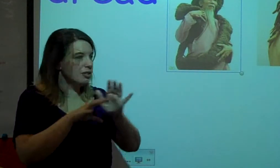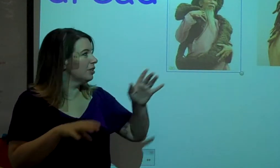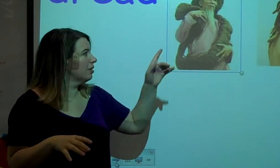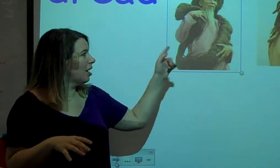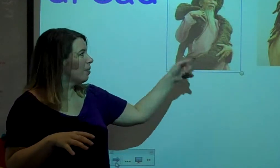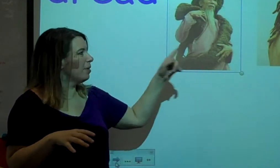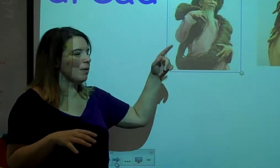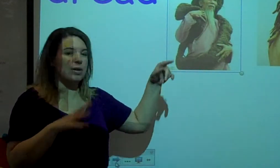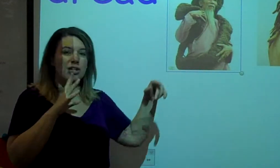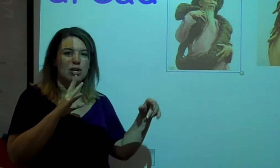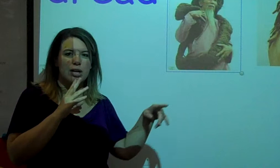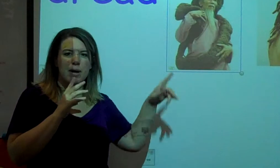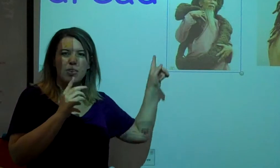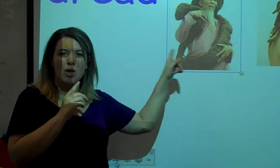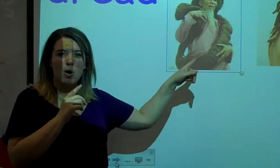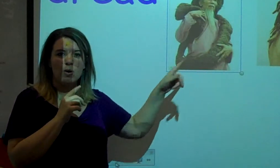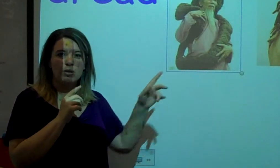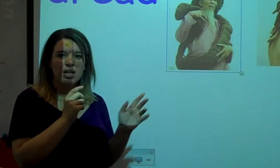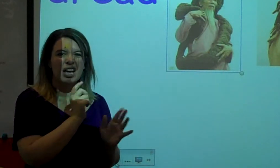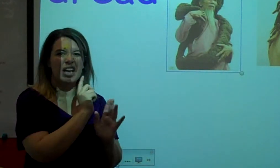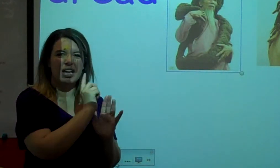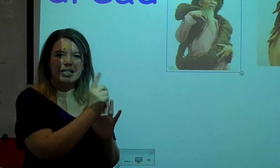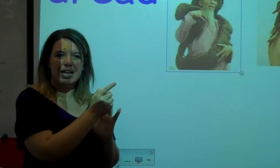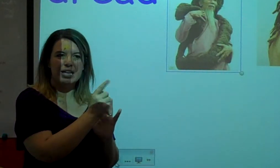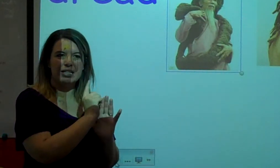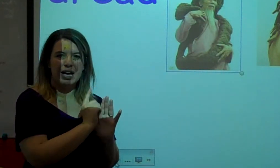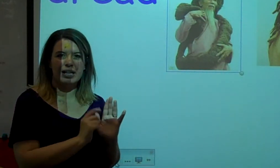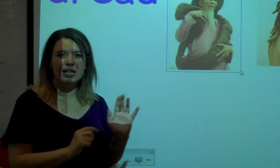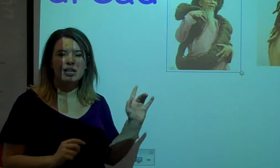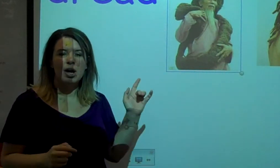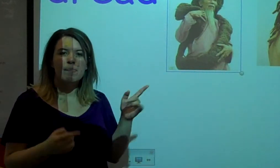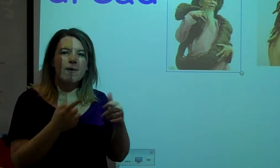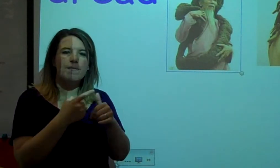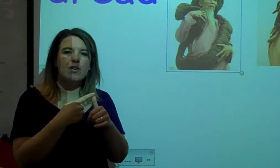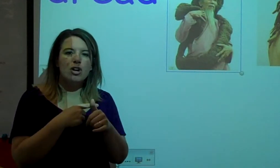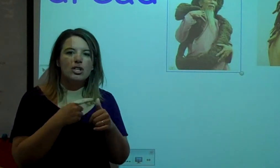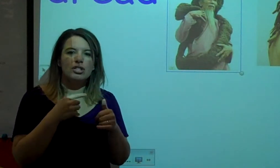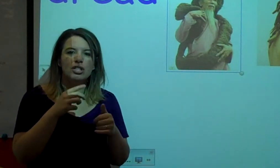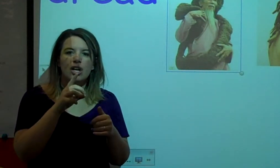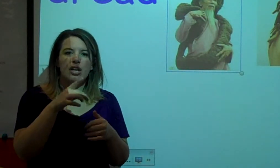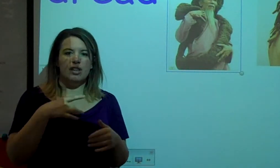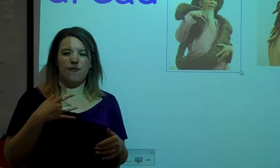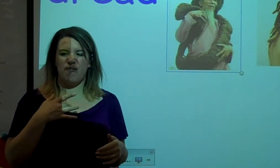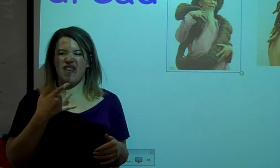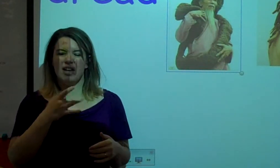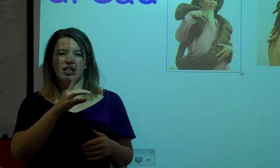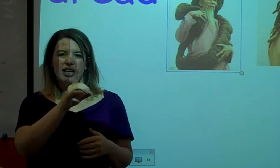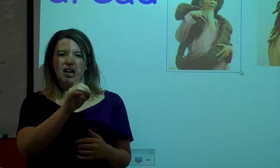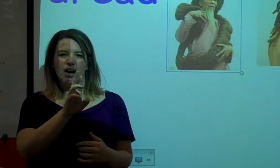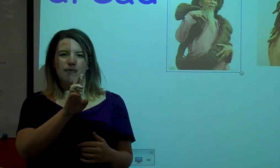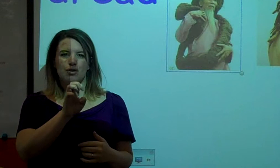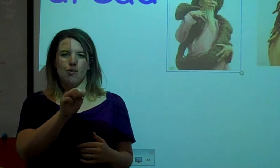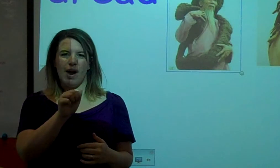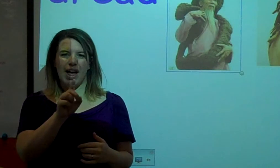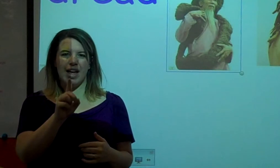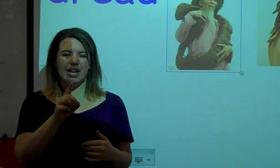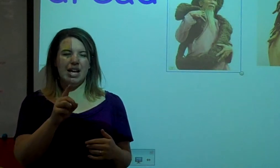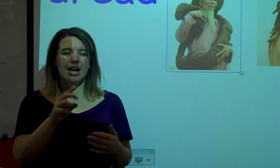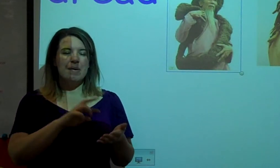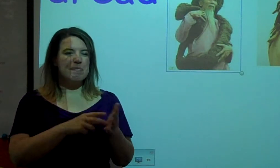pictures up here. We're going to talk about those in a second. But first, the feeling of dread means